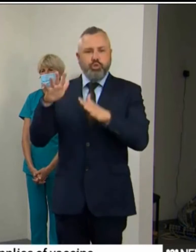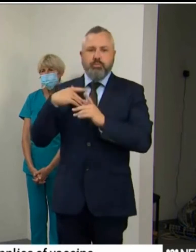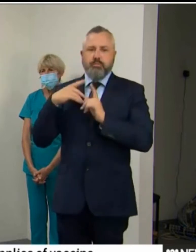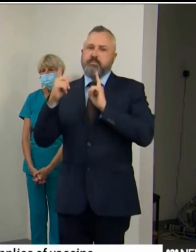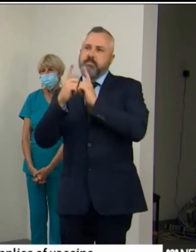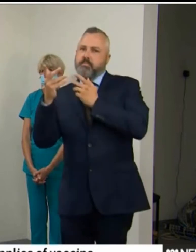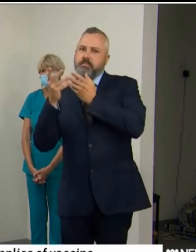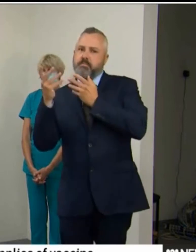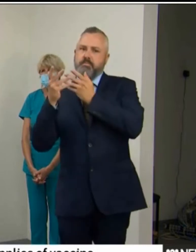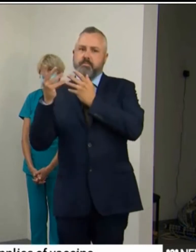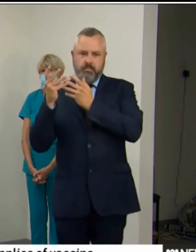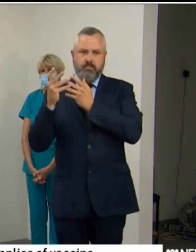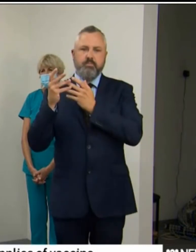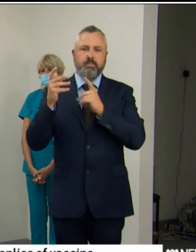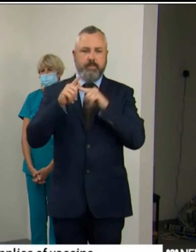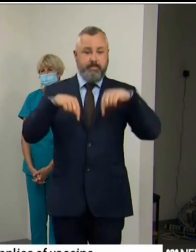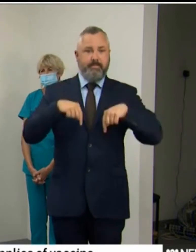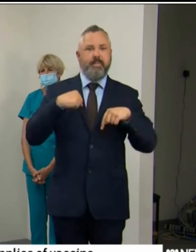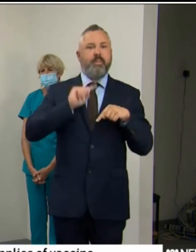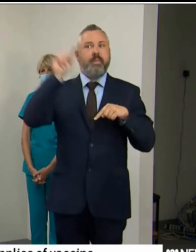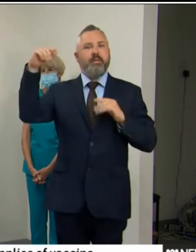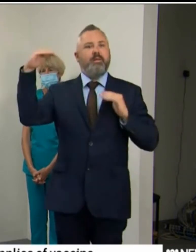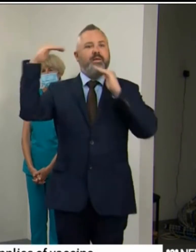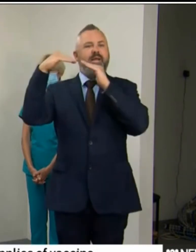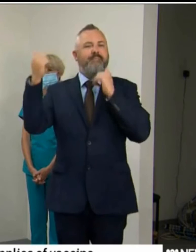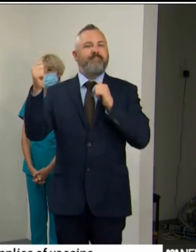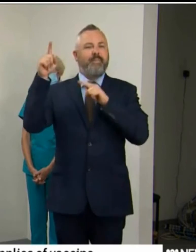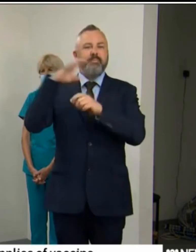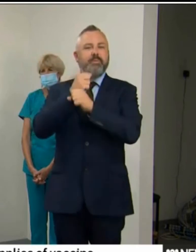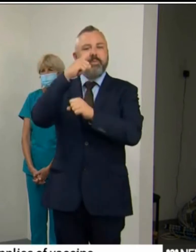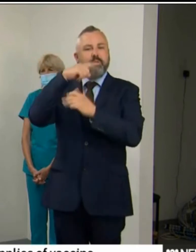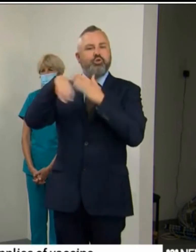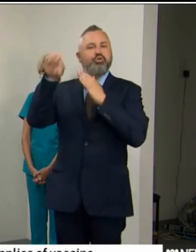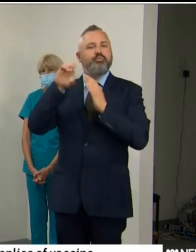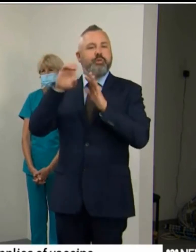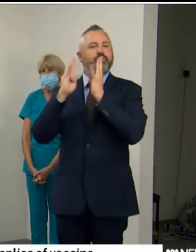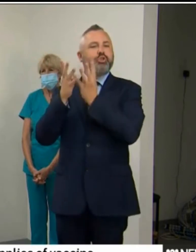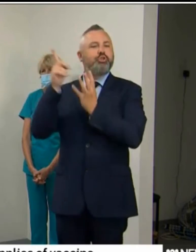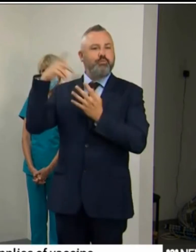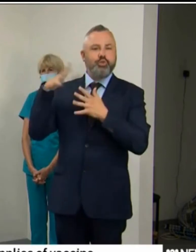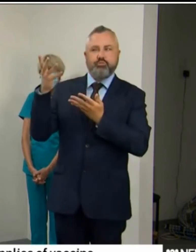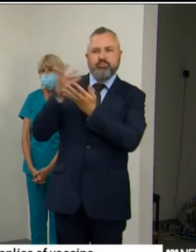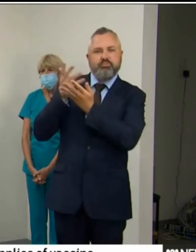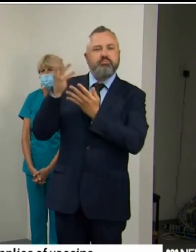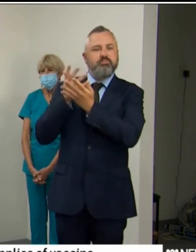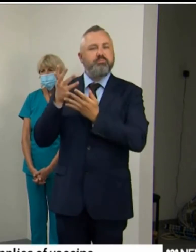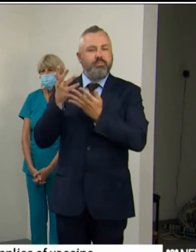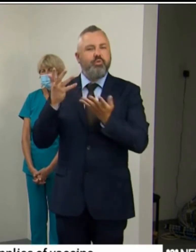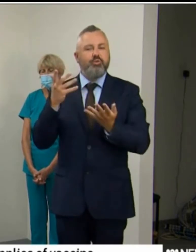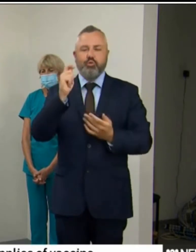been working both at country level, and I think you'll find very shortly that